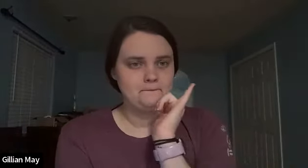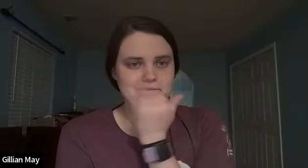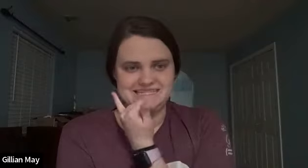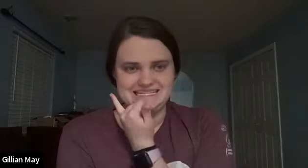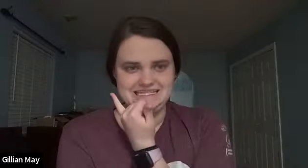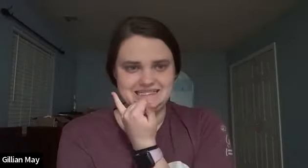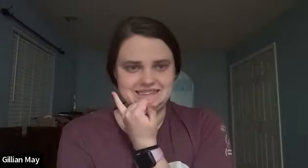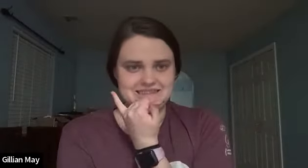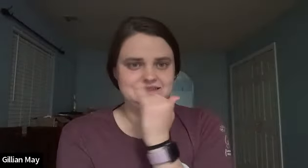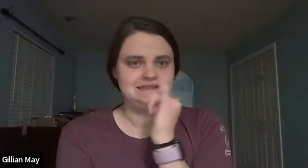mistake,